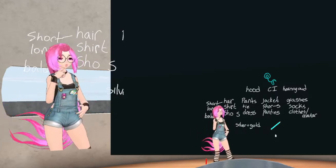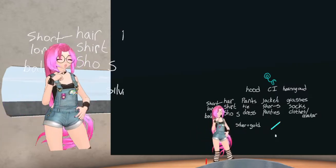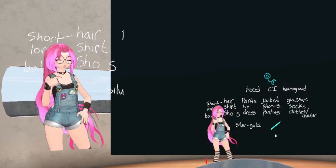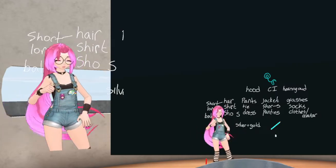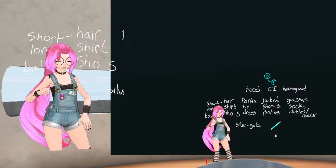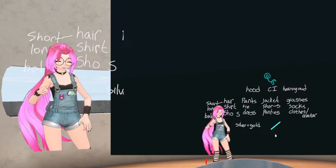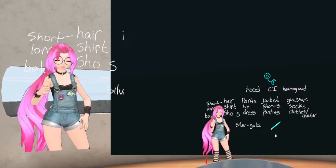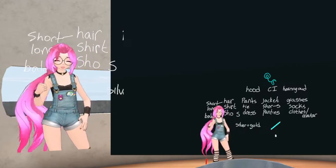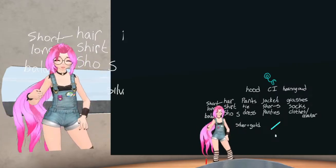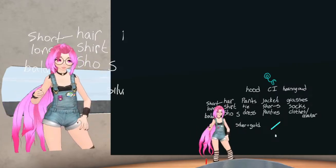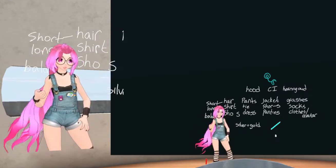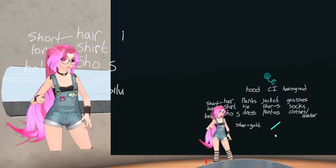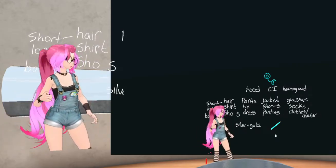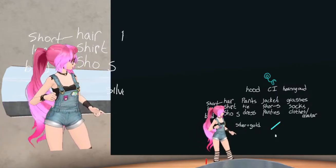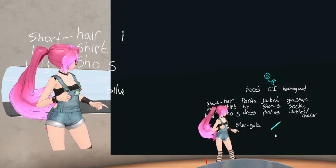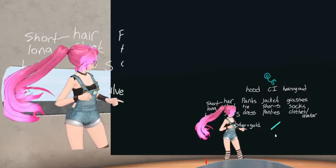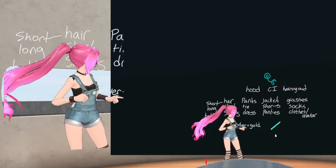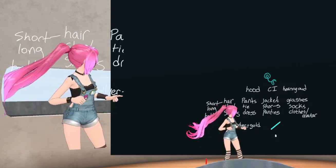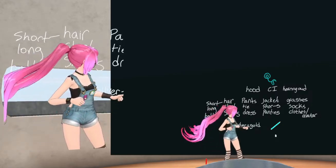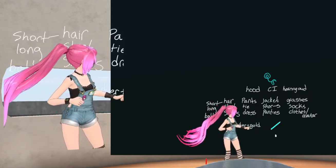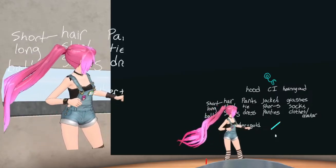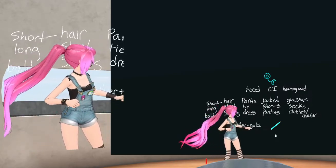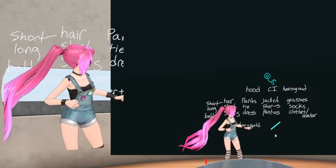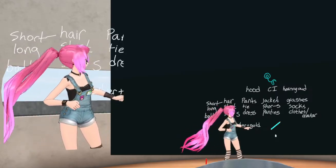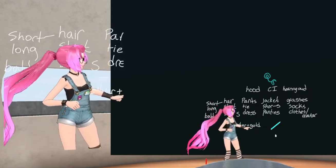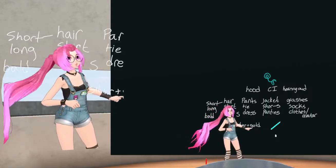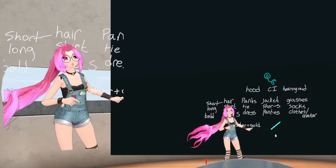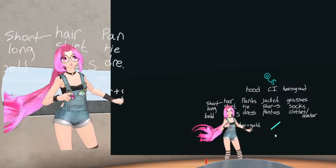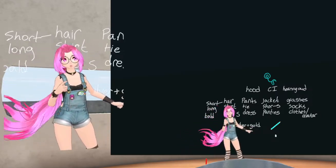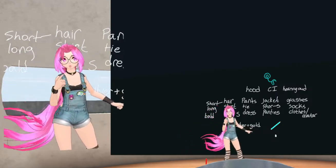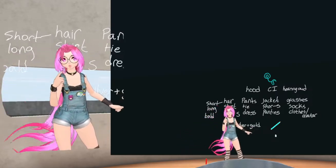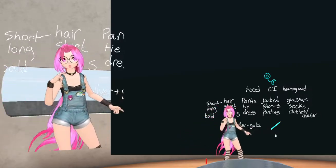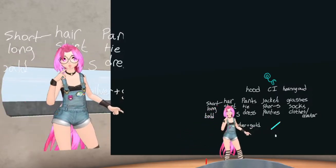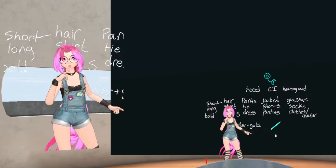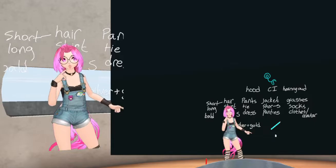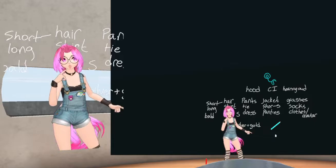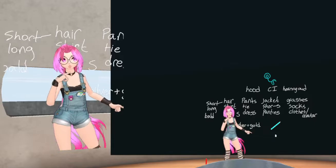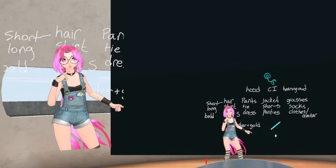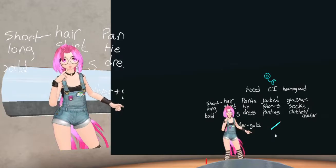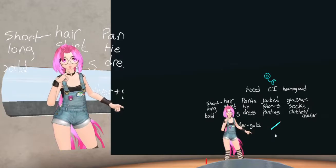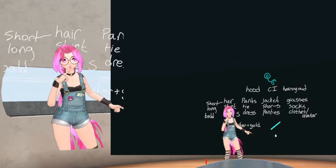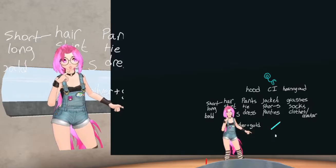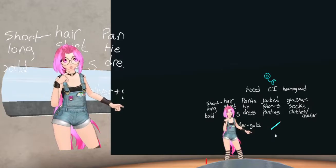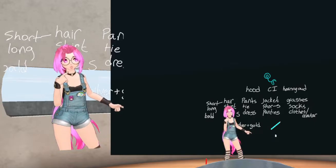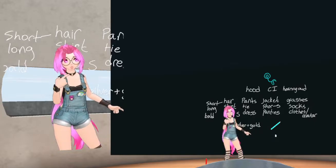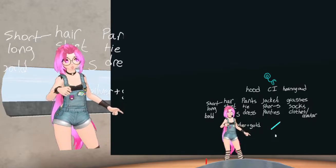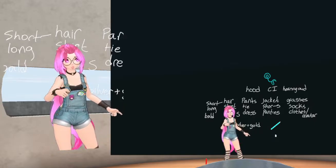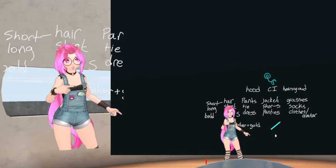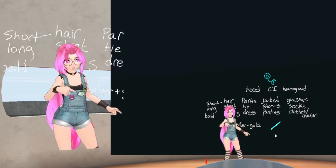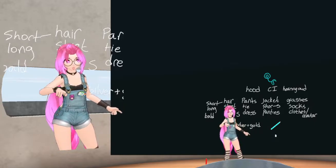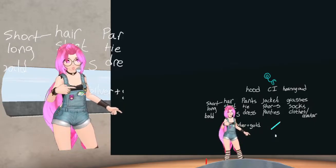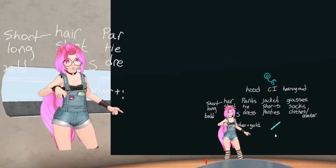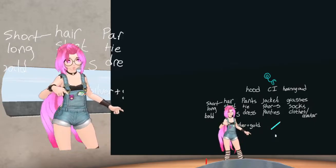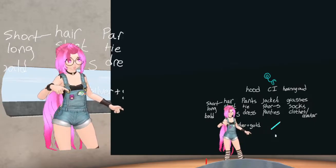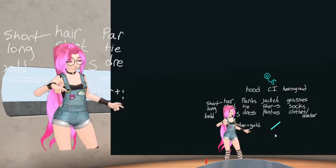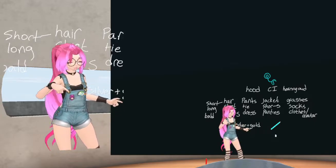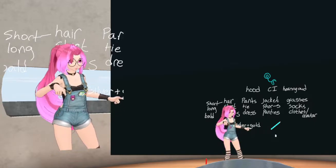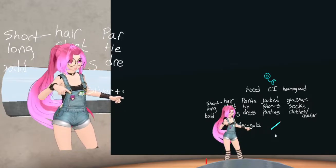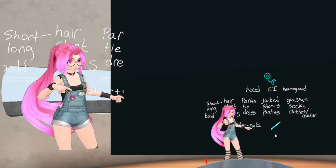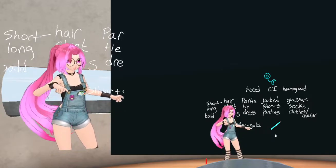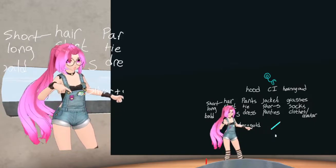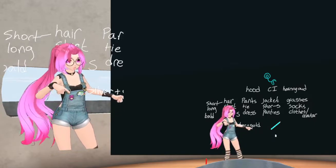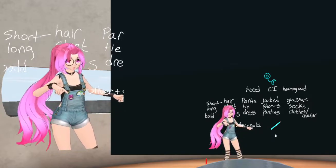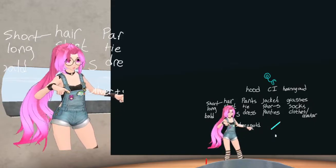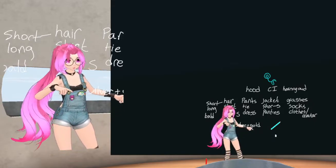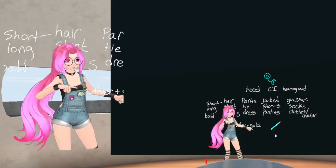remember if you just pretend. And then same with gold. So you point to your cheek and either come out with a G hand,